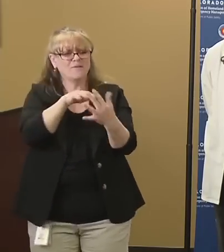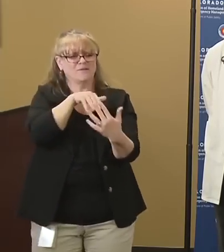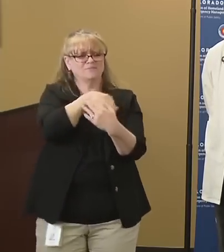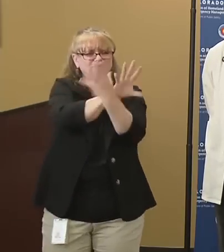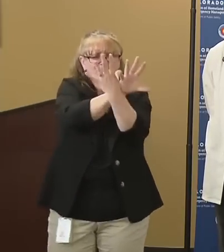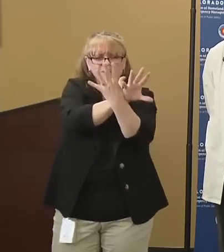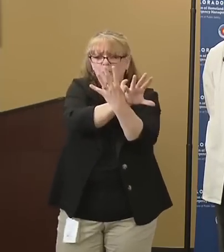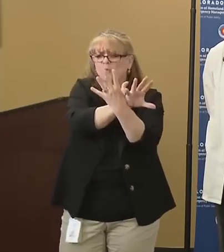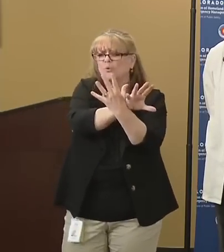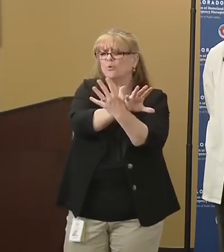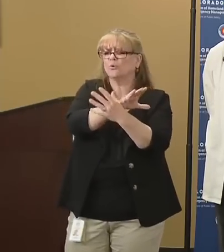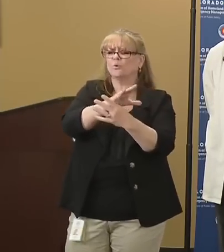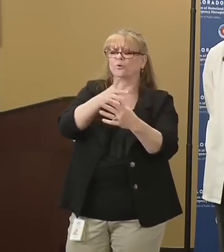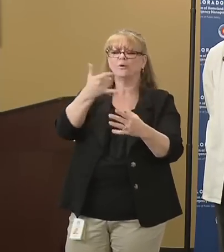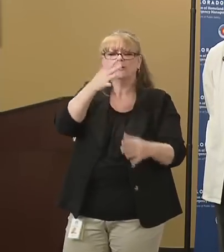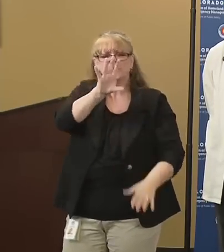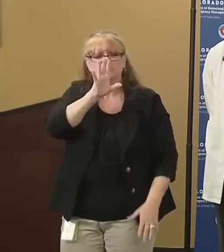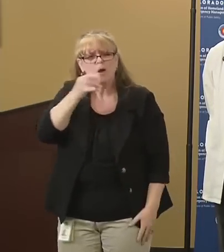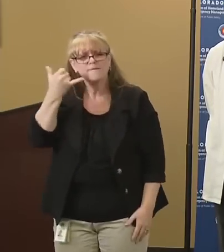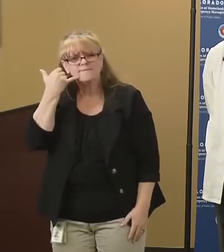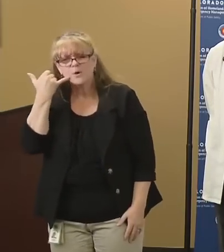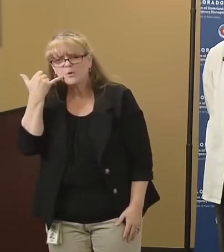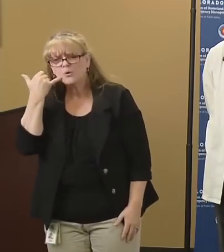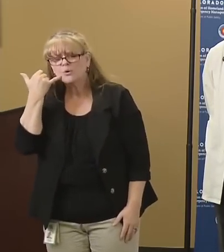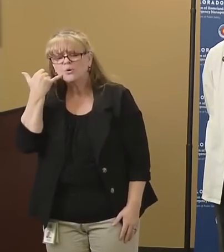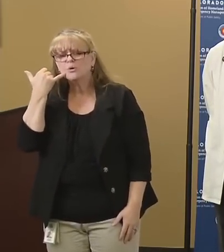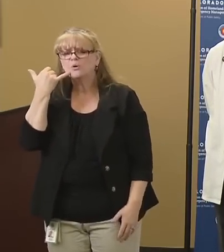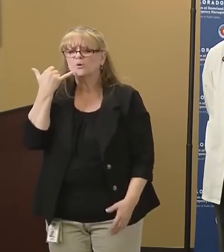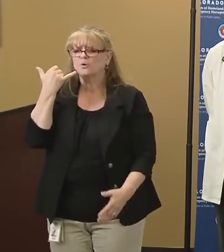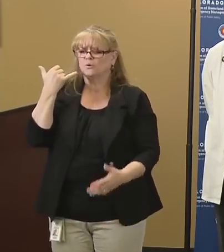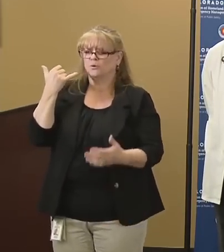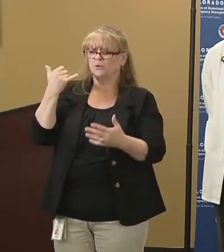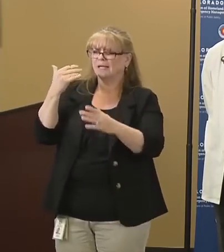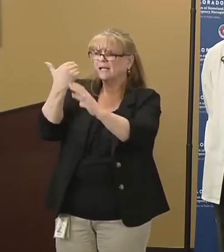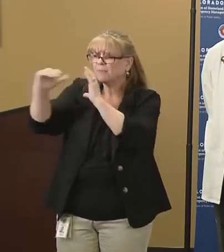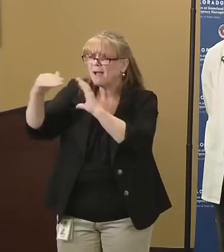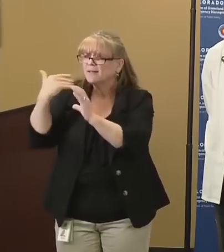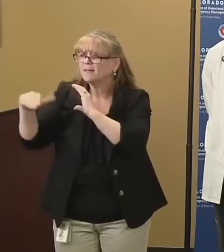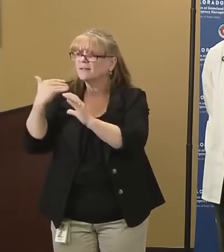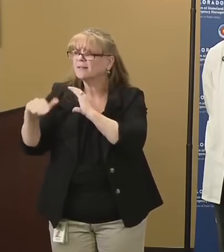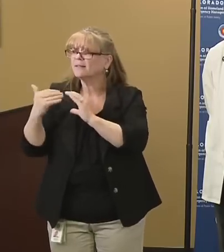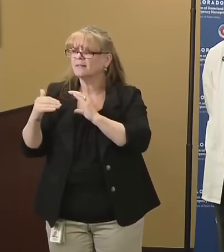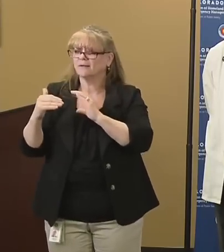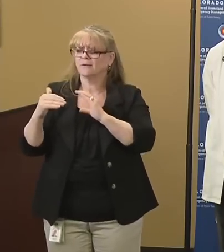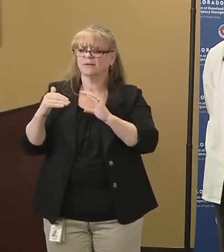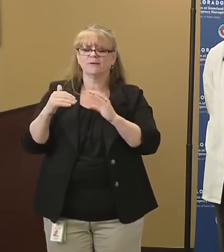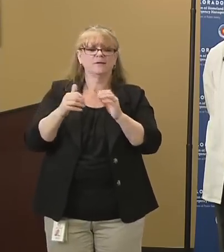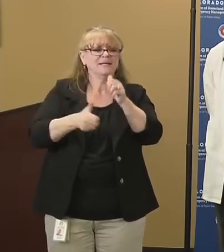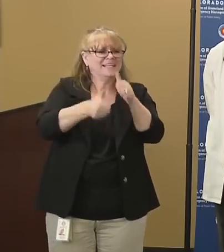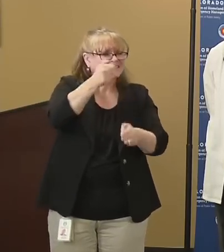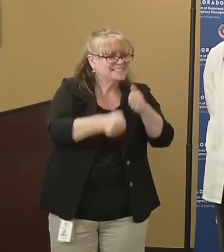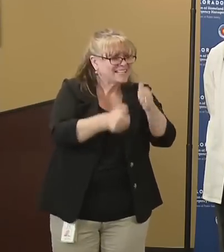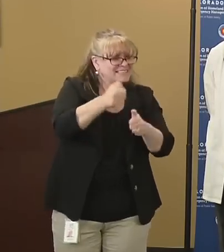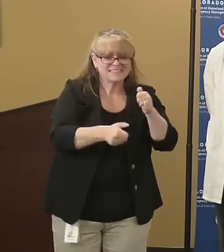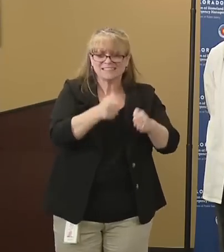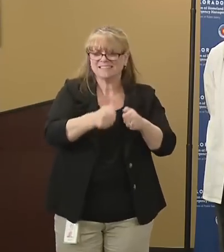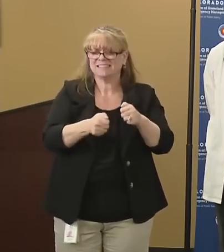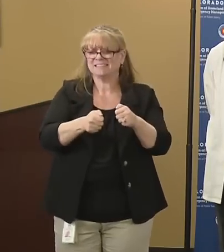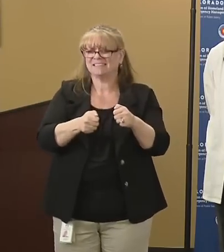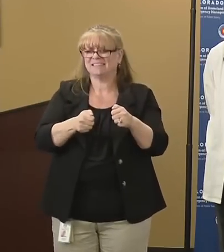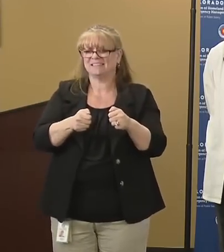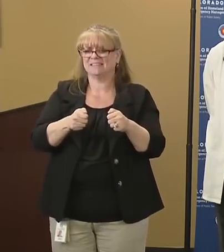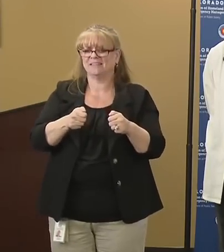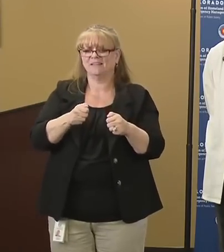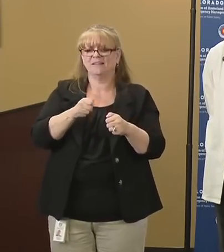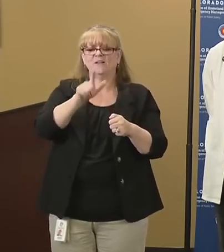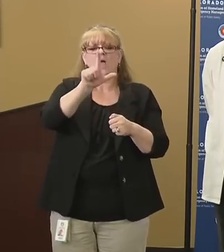on video chat. Really make that effort to help show how we can get through this together, because love will win, and